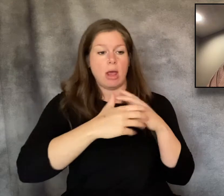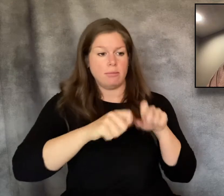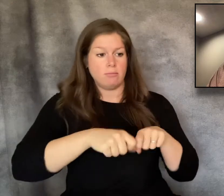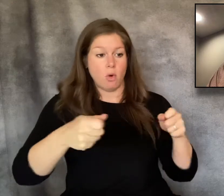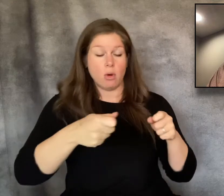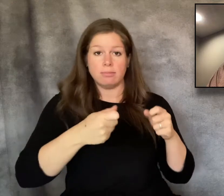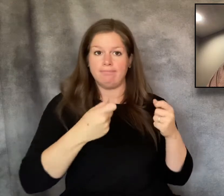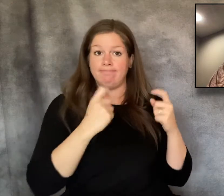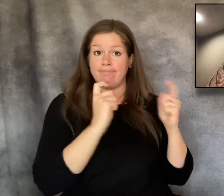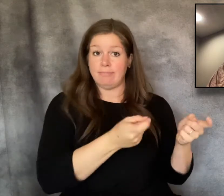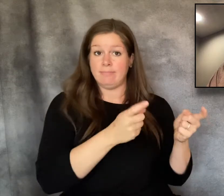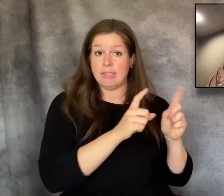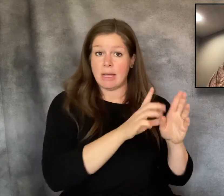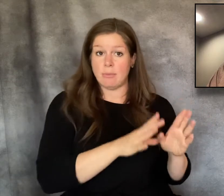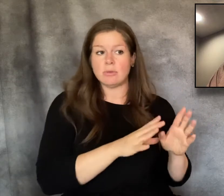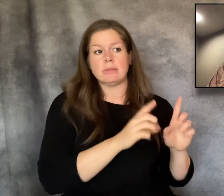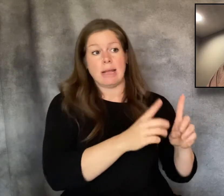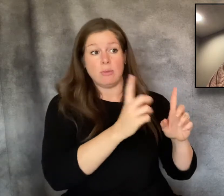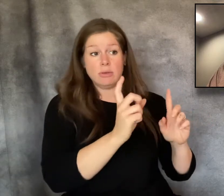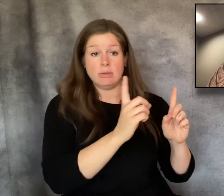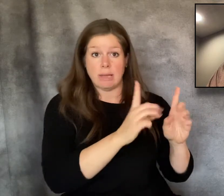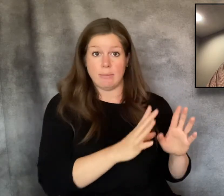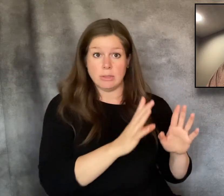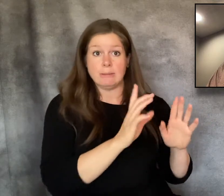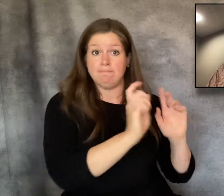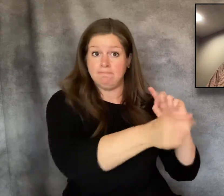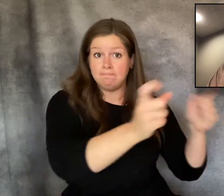crowds. And they all ate and were satisfied.